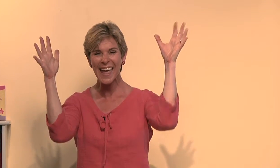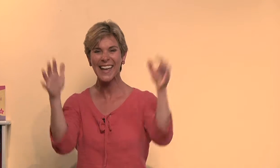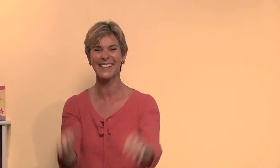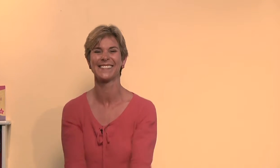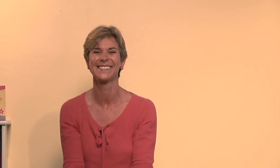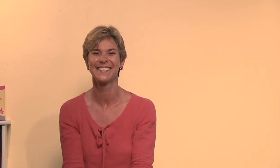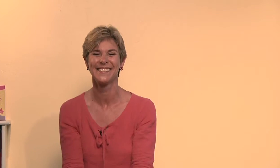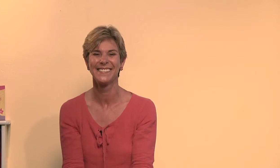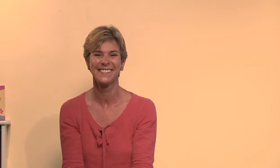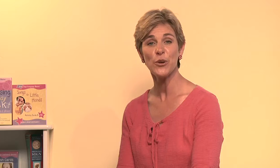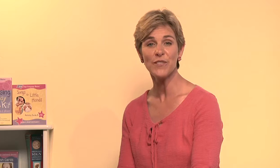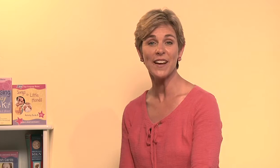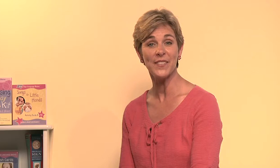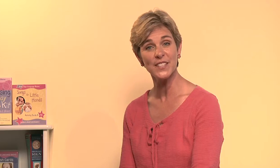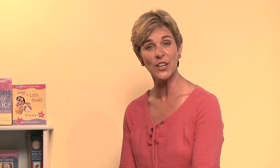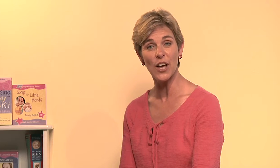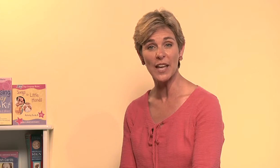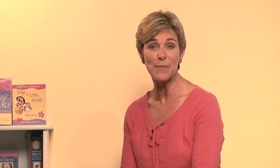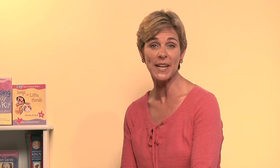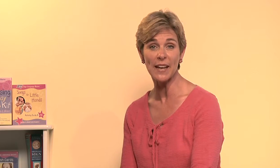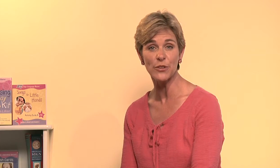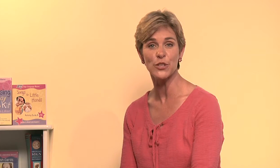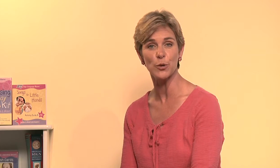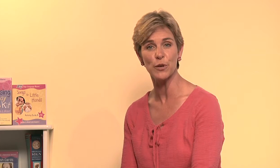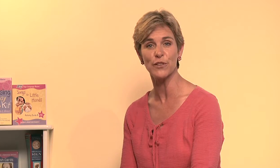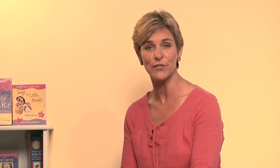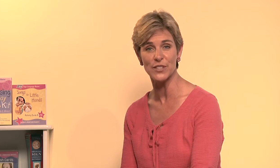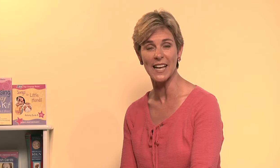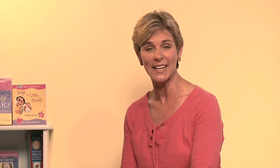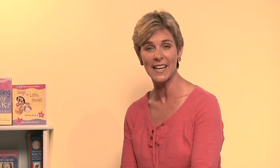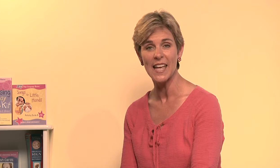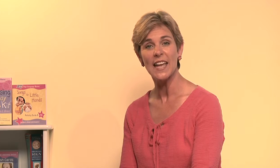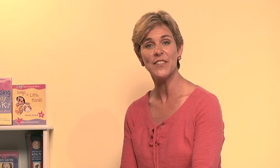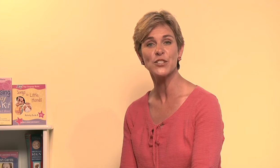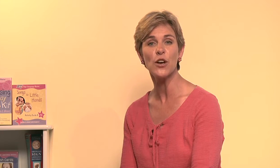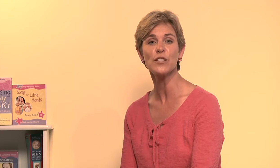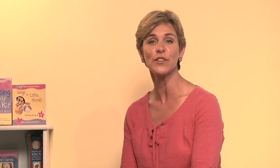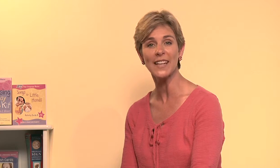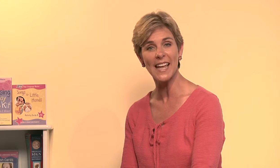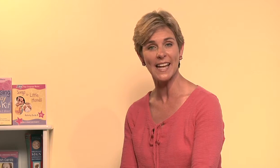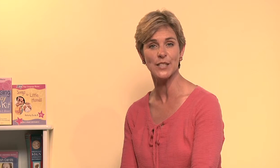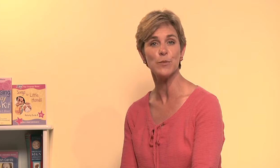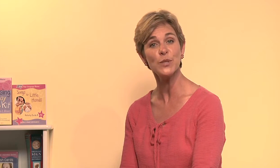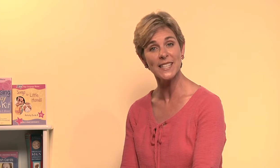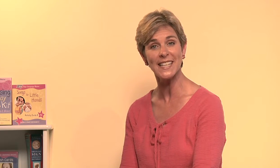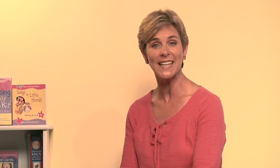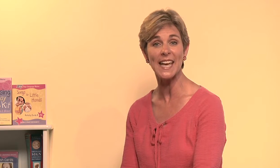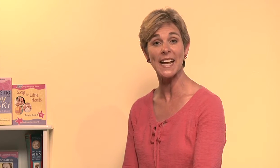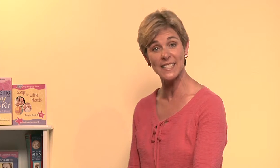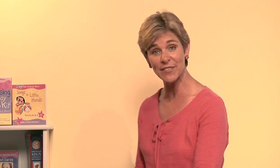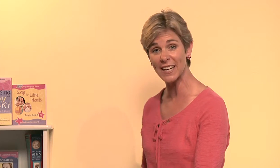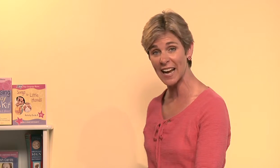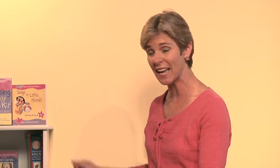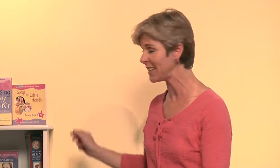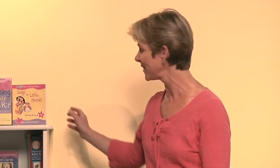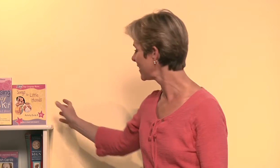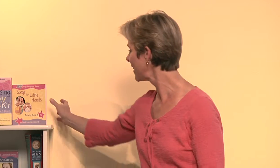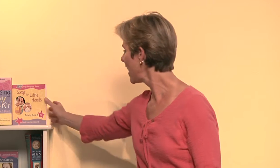Yay! You can find this song and many others that are perfect for signing in the Songs for Little Hands Music CD and Activity Guide.